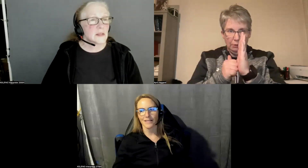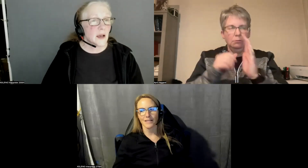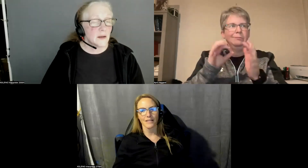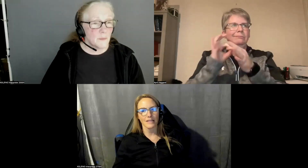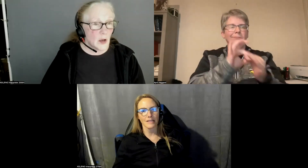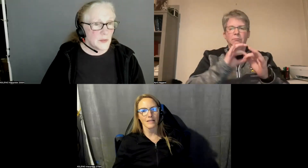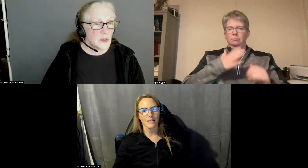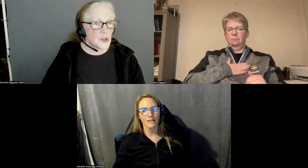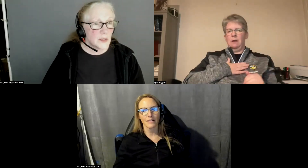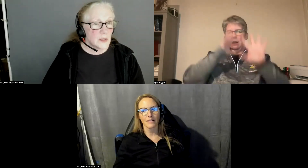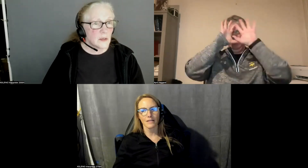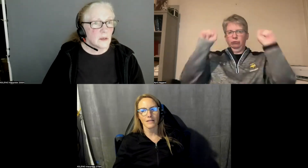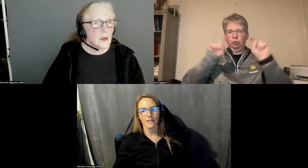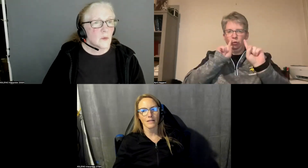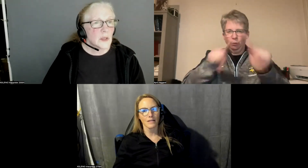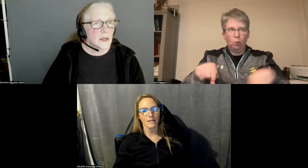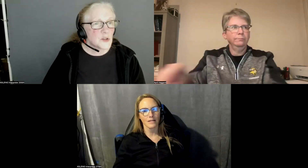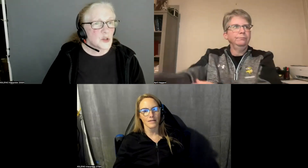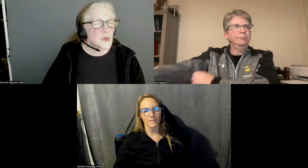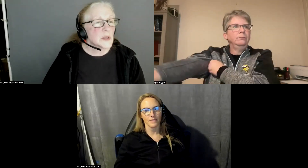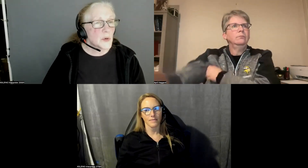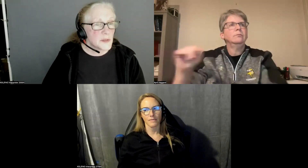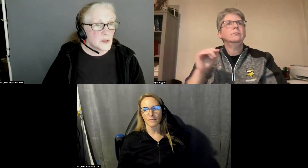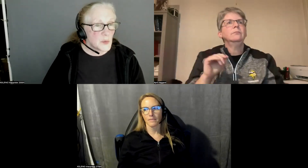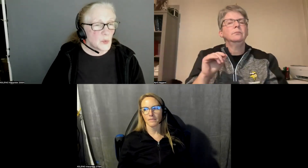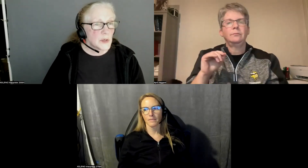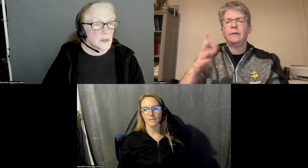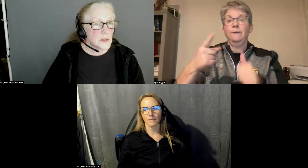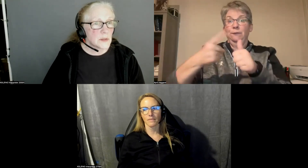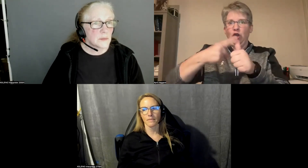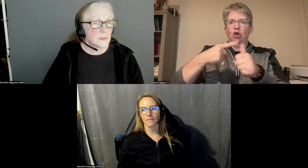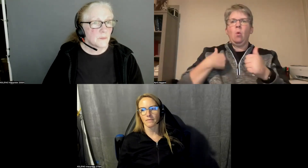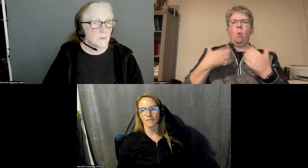Okay, the next item on the agenda relates to the president's report.